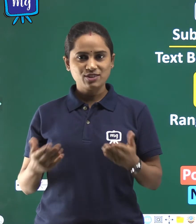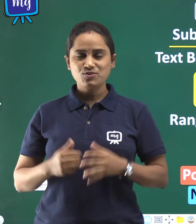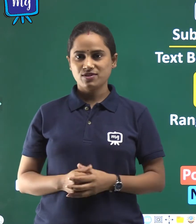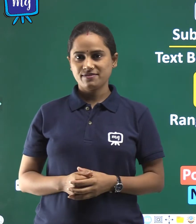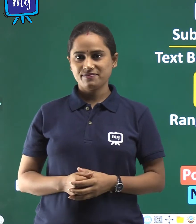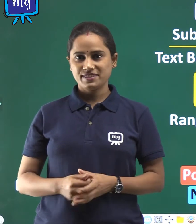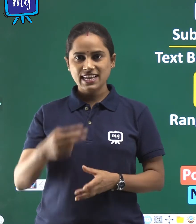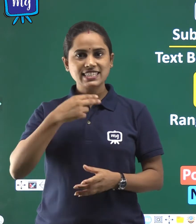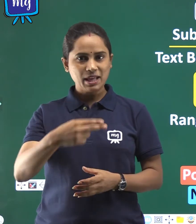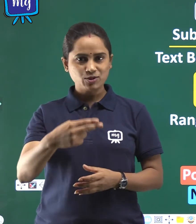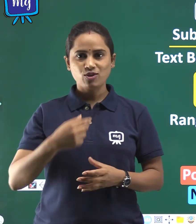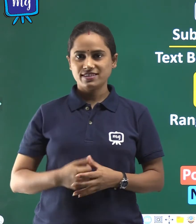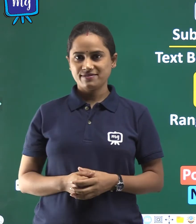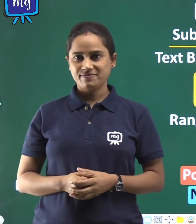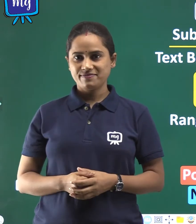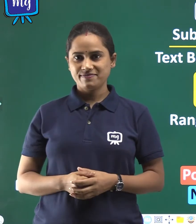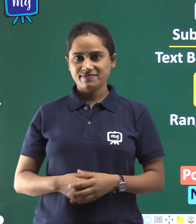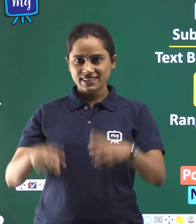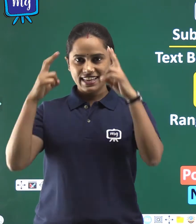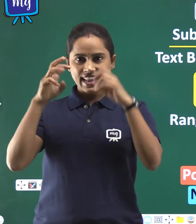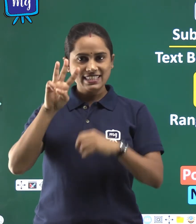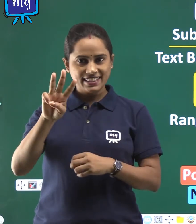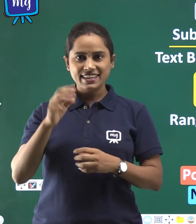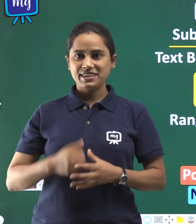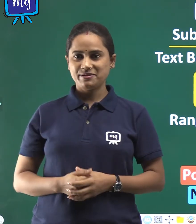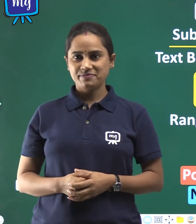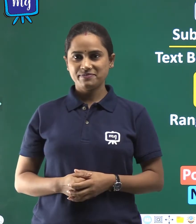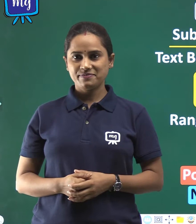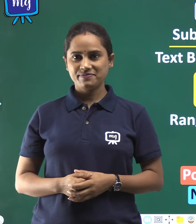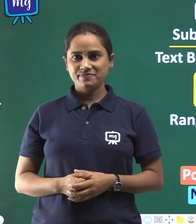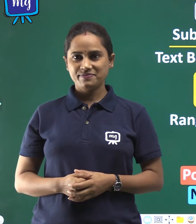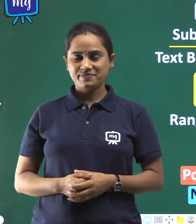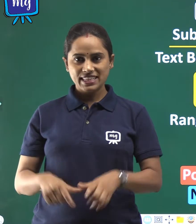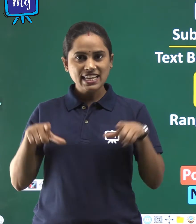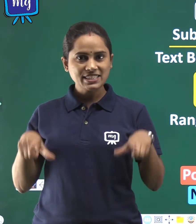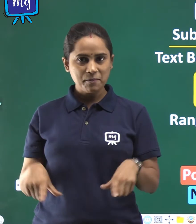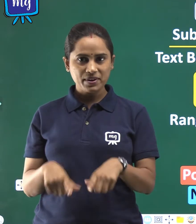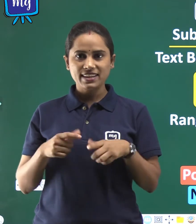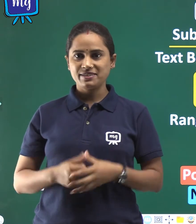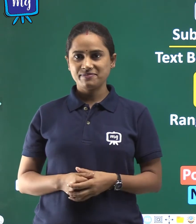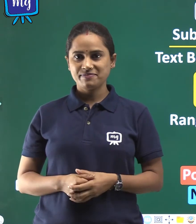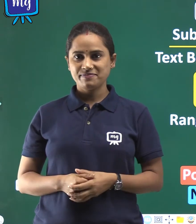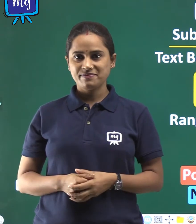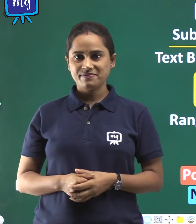Textbook, Snapshots, Lesson 3, Summary,